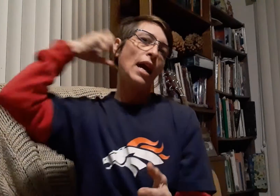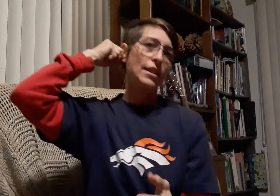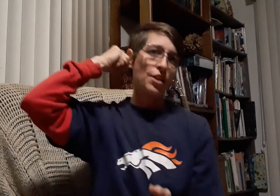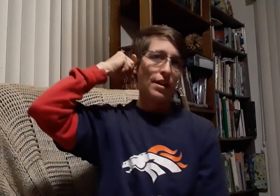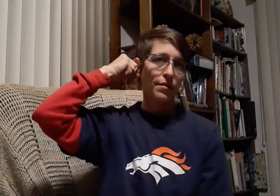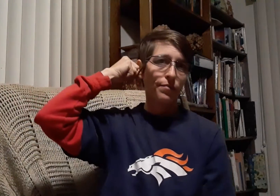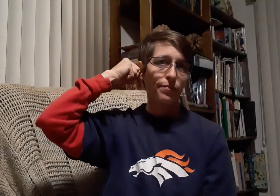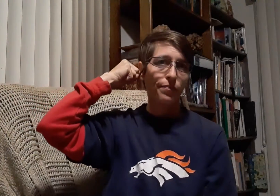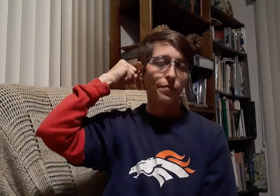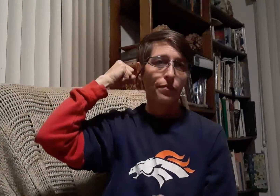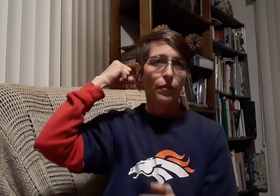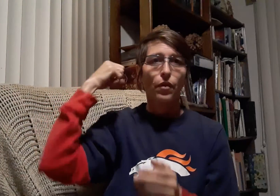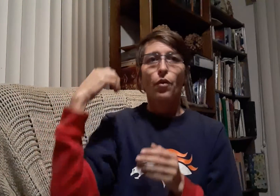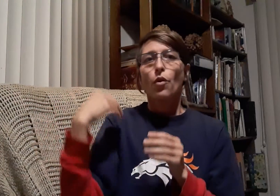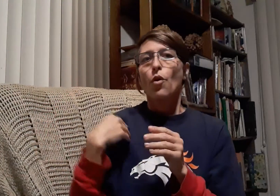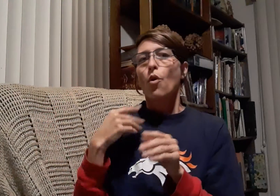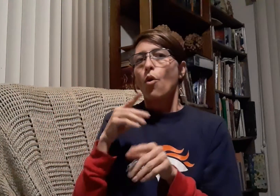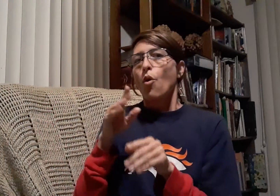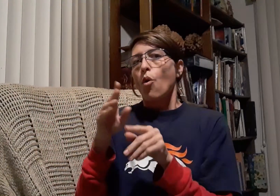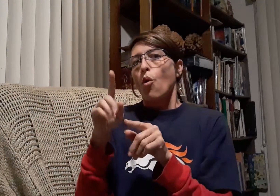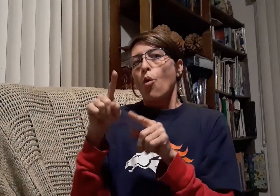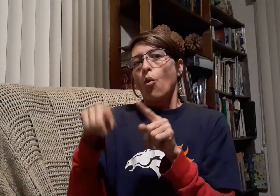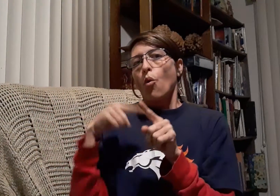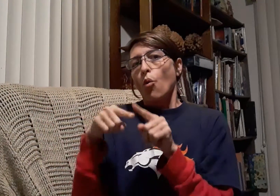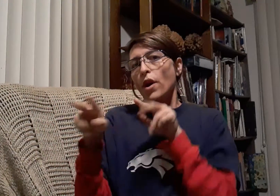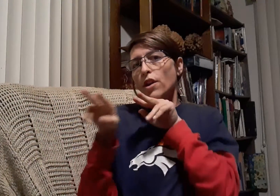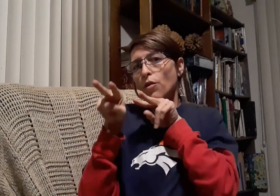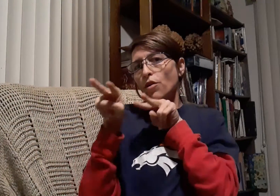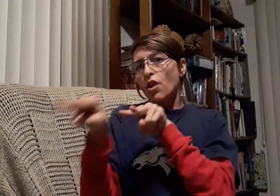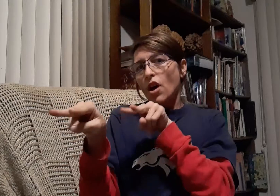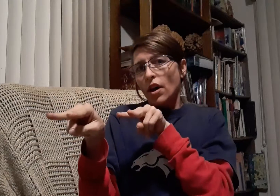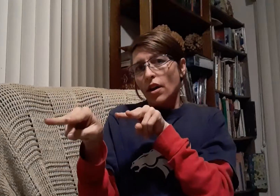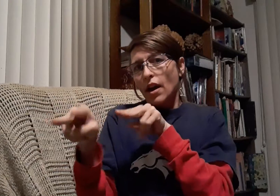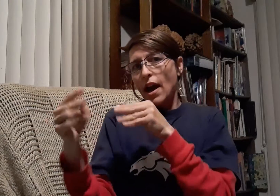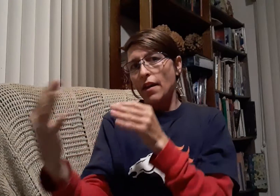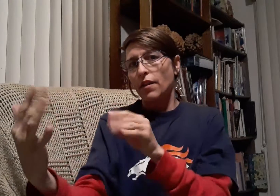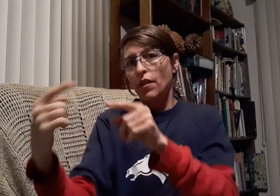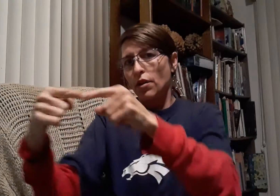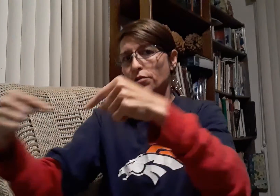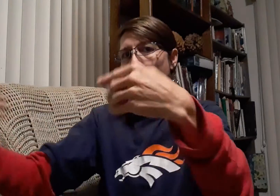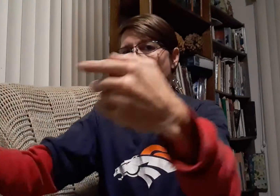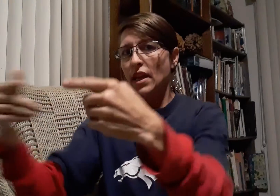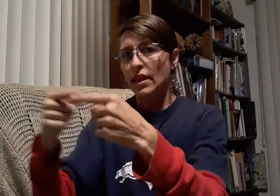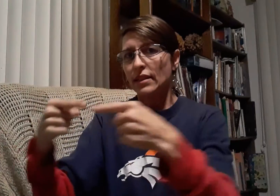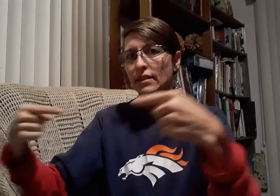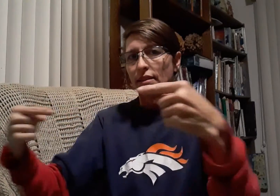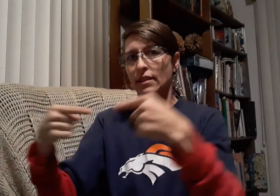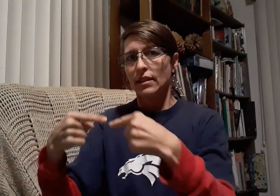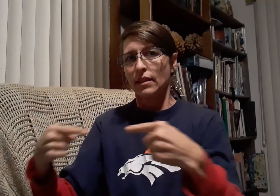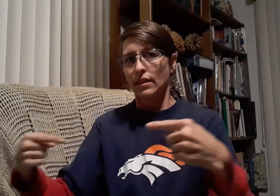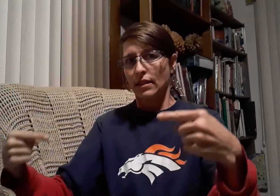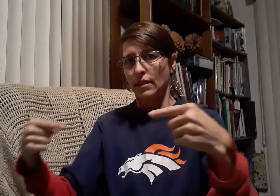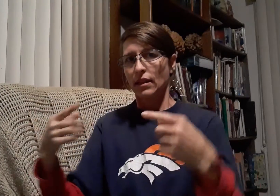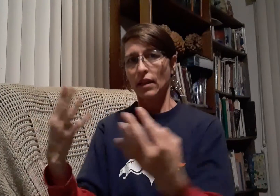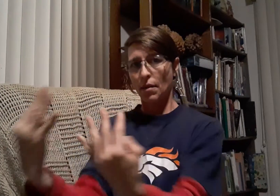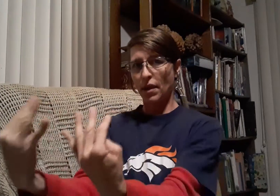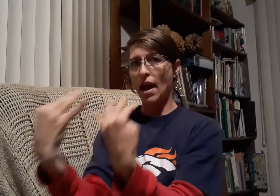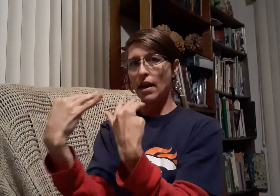catch it. When you look at those rings coming at